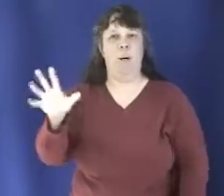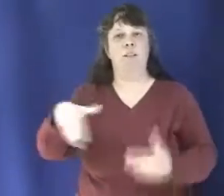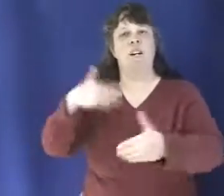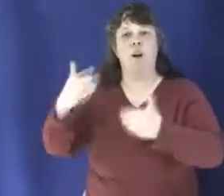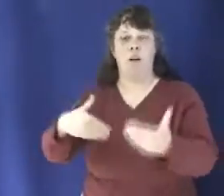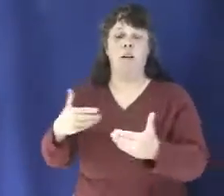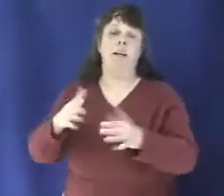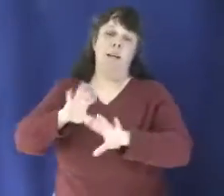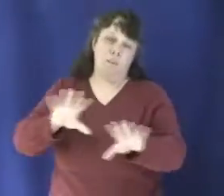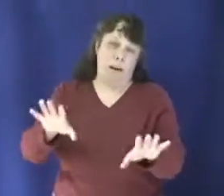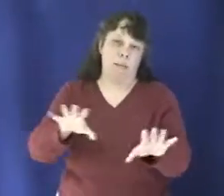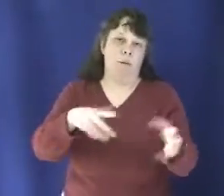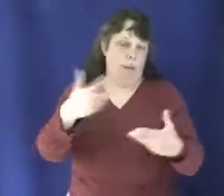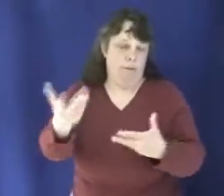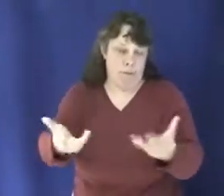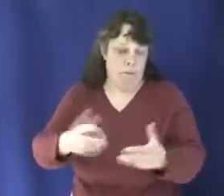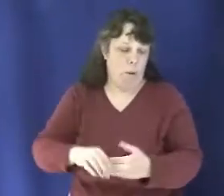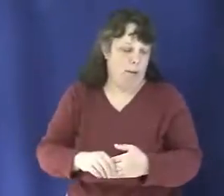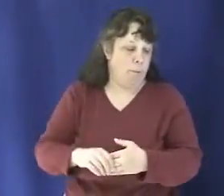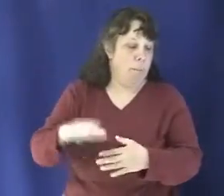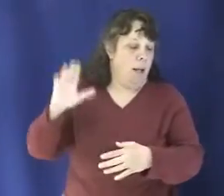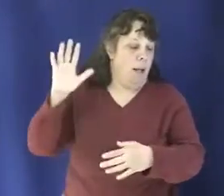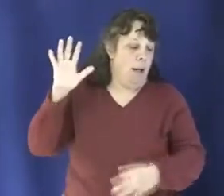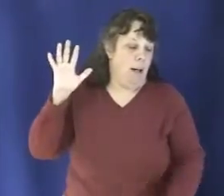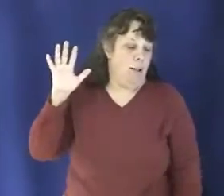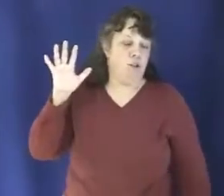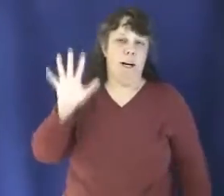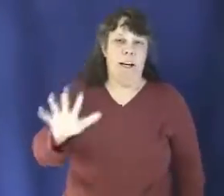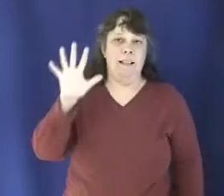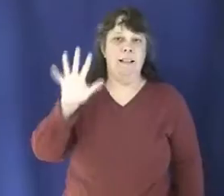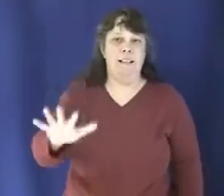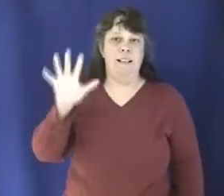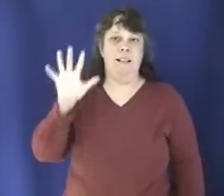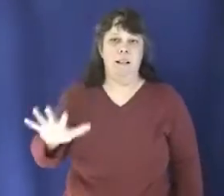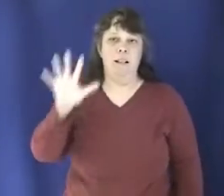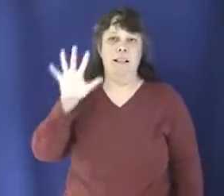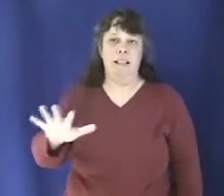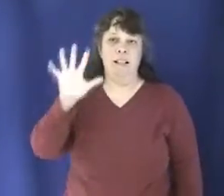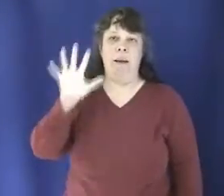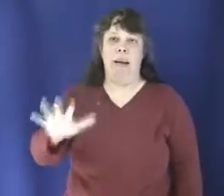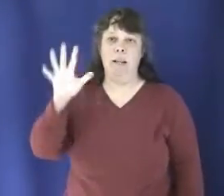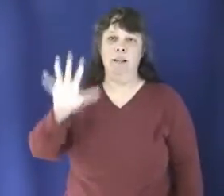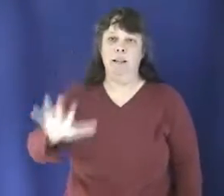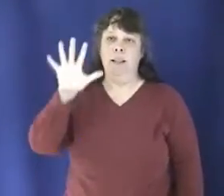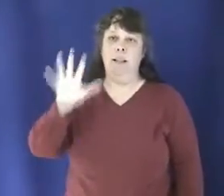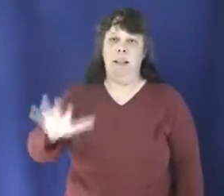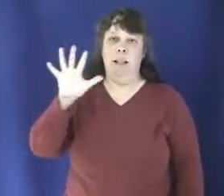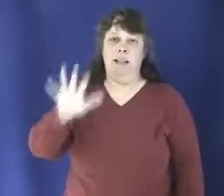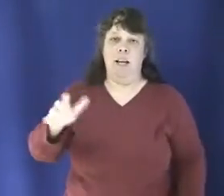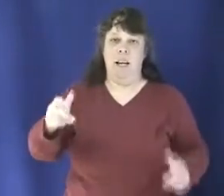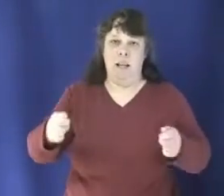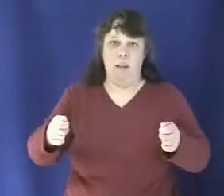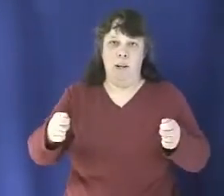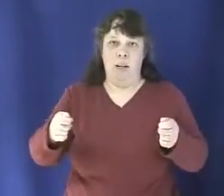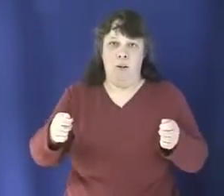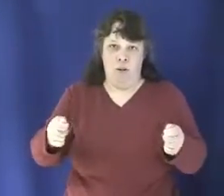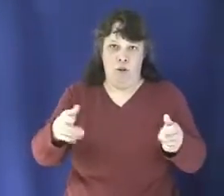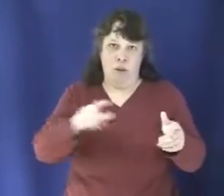work, so it's harder. It's possible, but whatever. Try not. This is bad. It's kind of like somebody, you're trying to